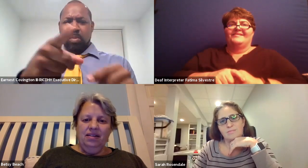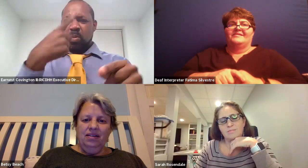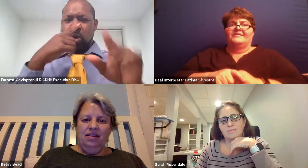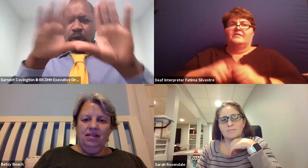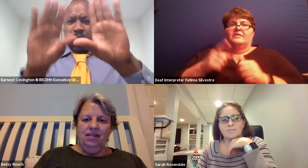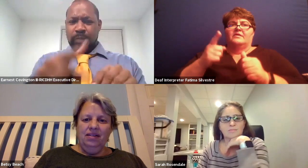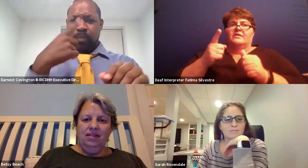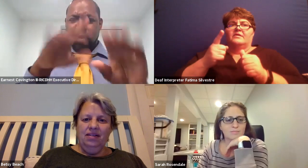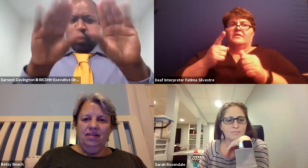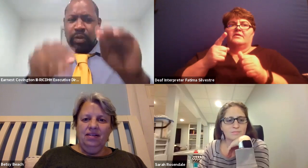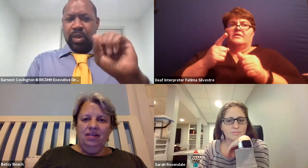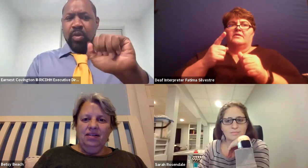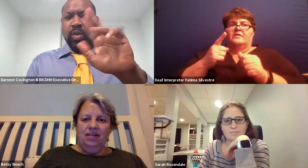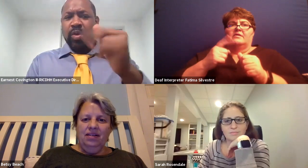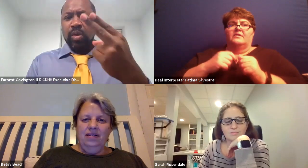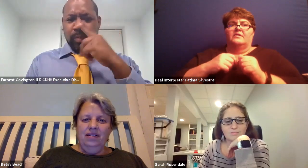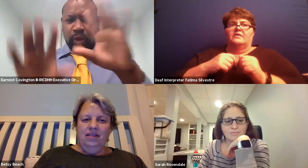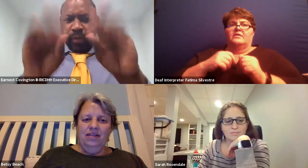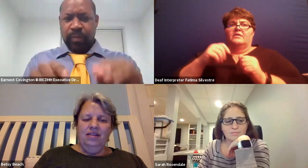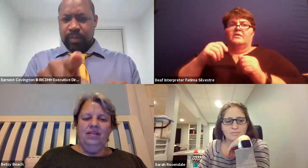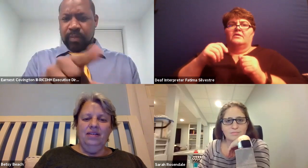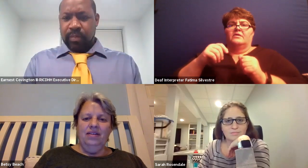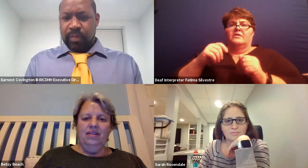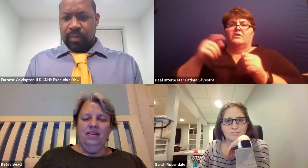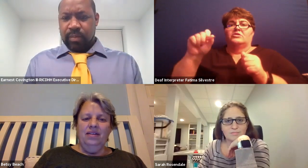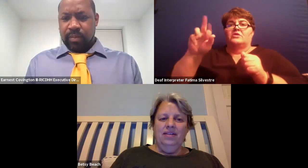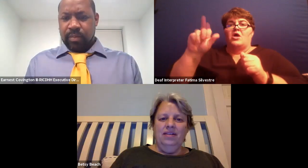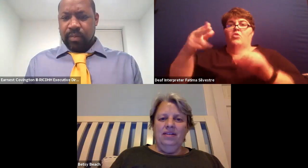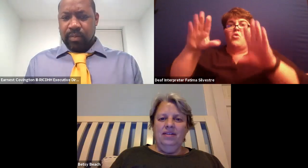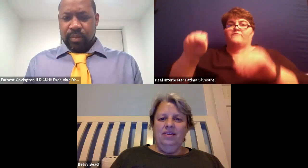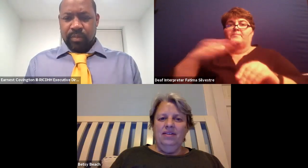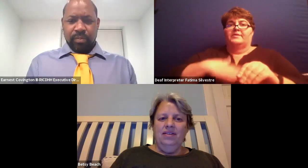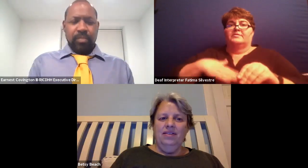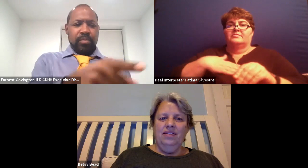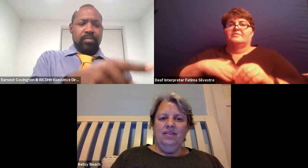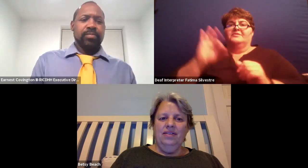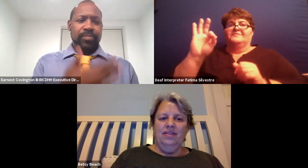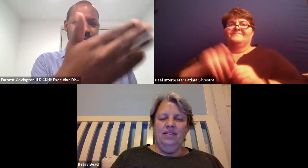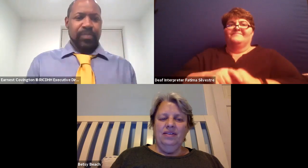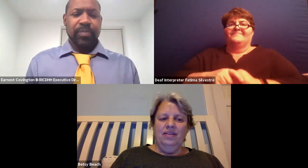How about Betsy? Why don't you go first? And then if others could turn off their videos, we'll be sure to get to you.